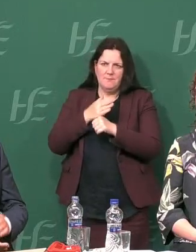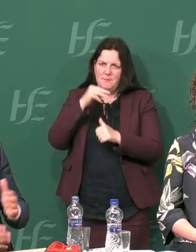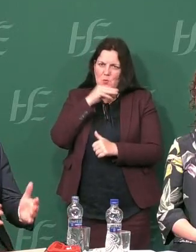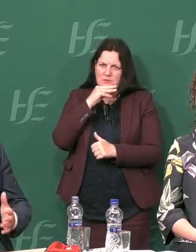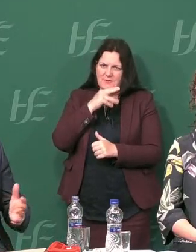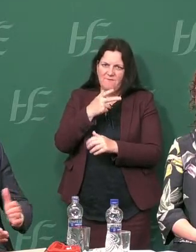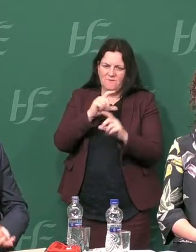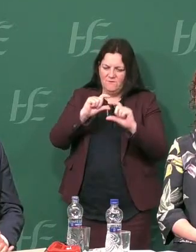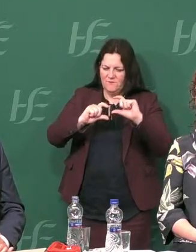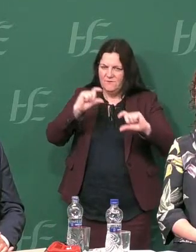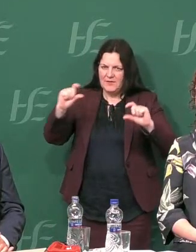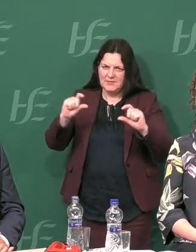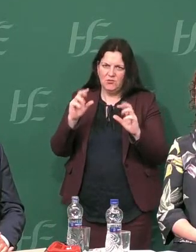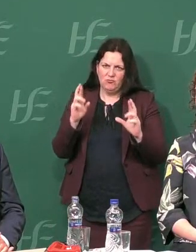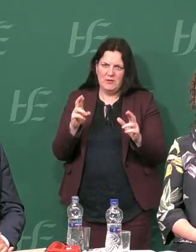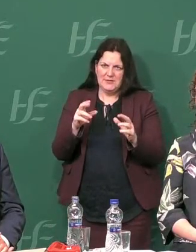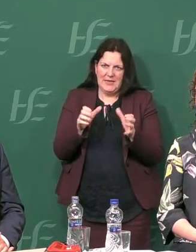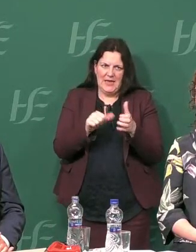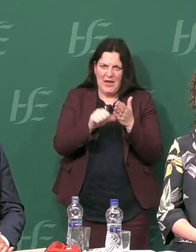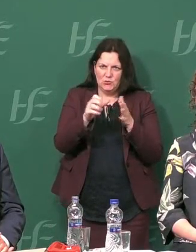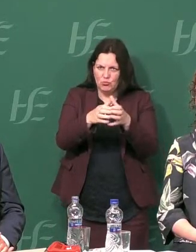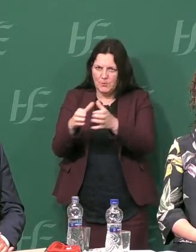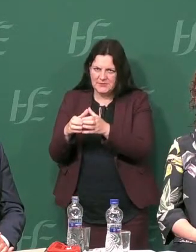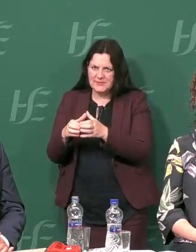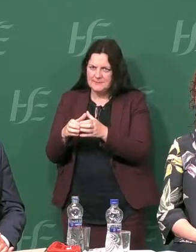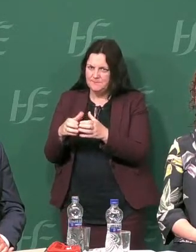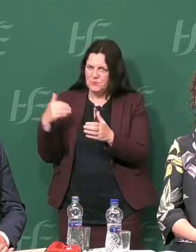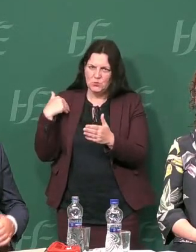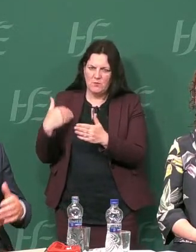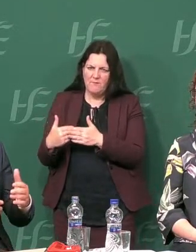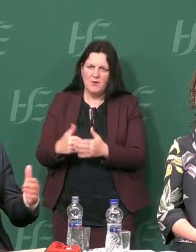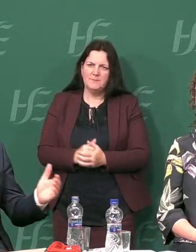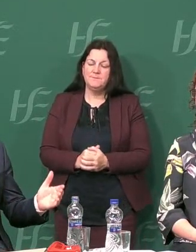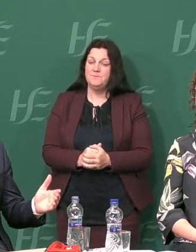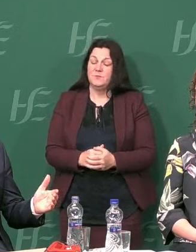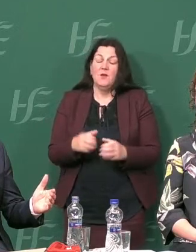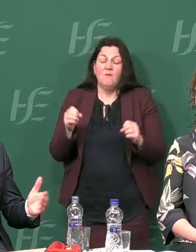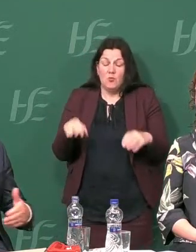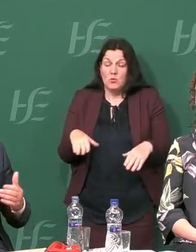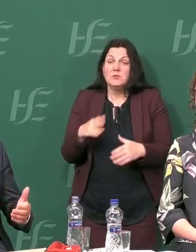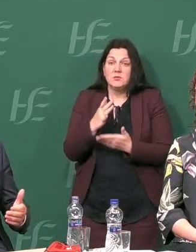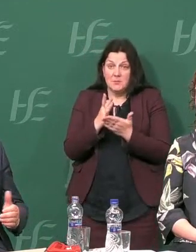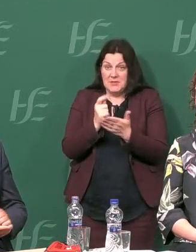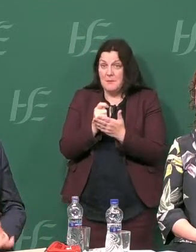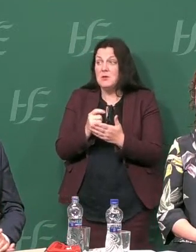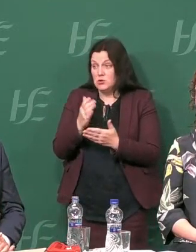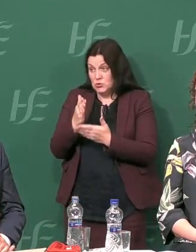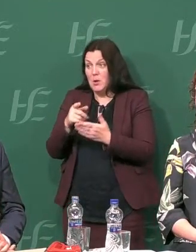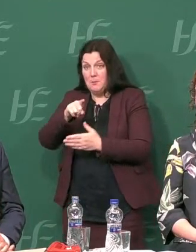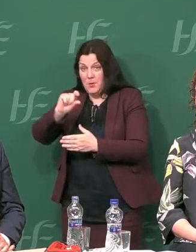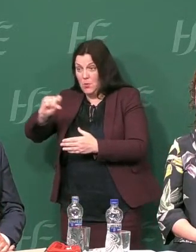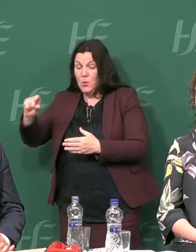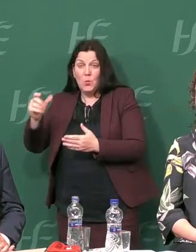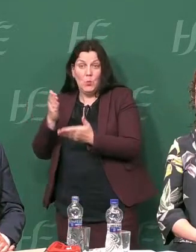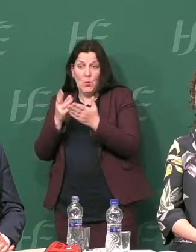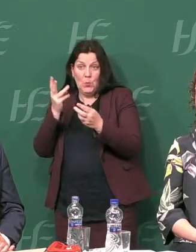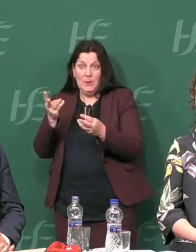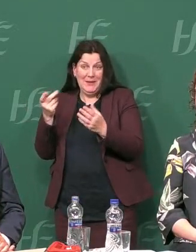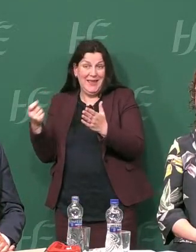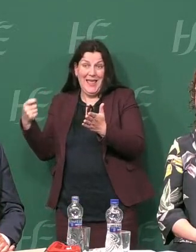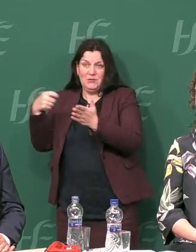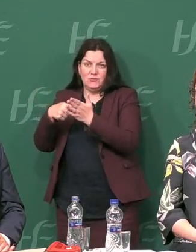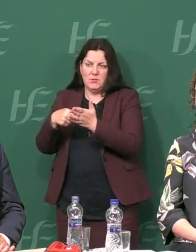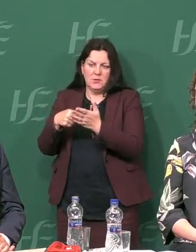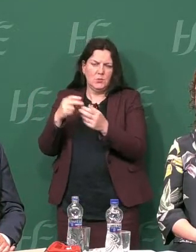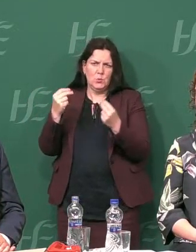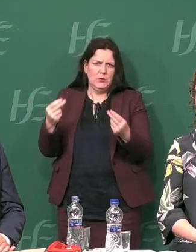to the various age groups and various populations to date. Inevitably, at some point in time, some of our vaccines will be surplus. We don't want to get to a point